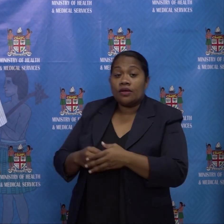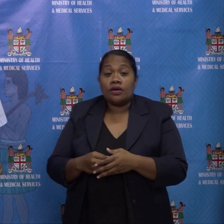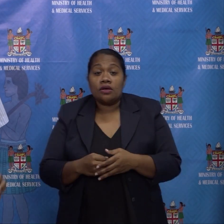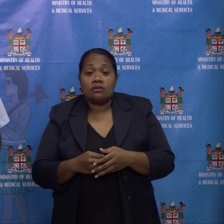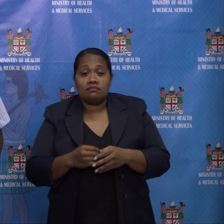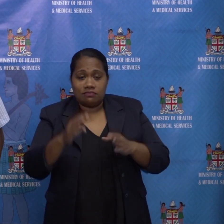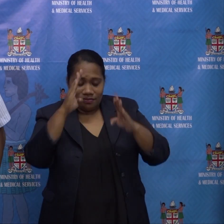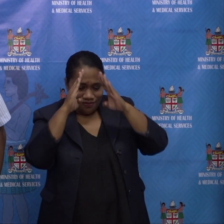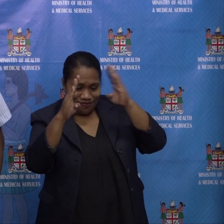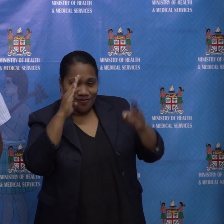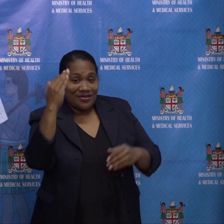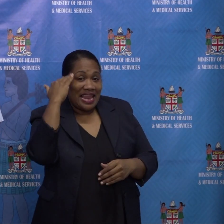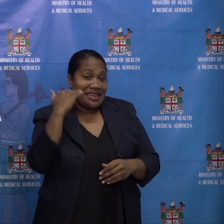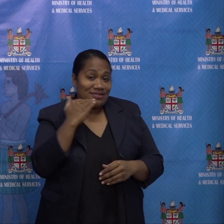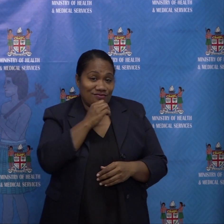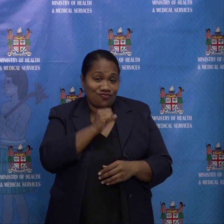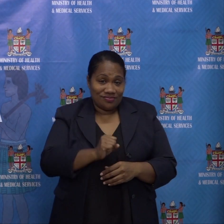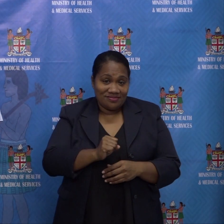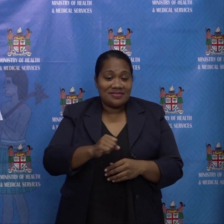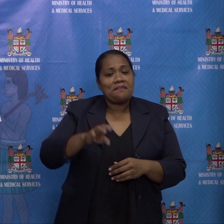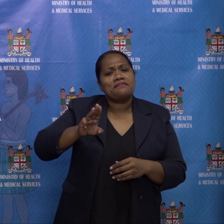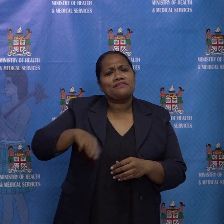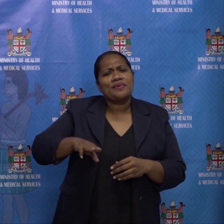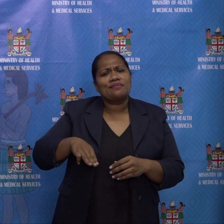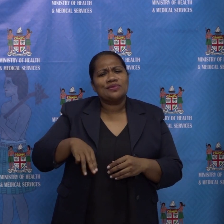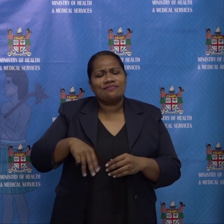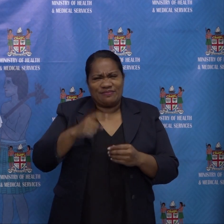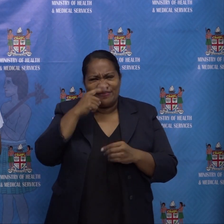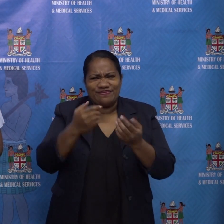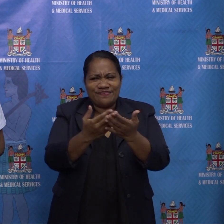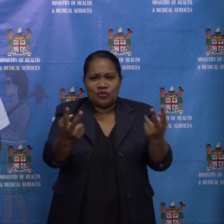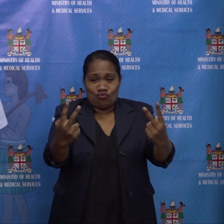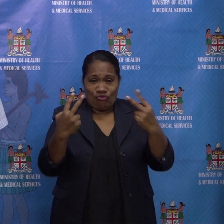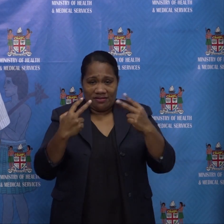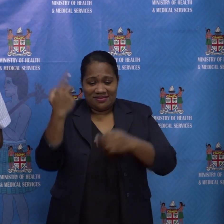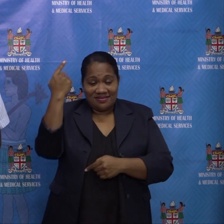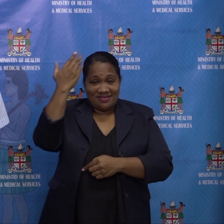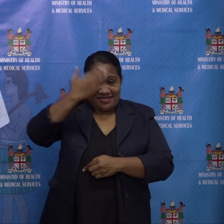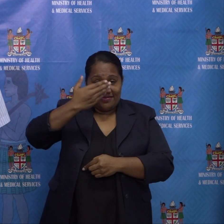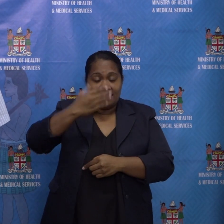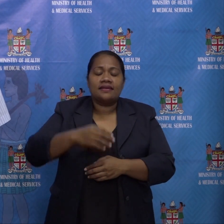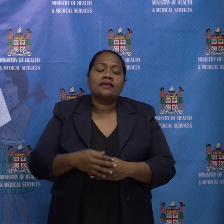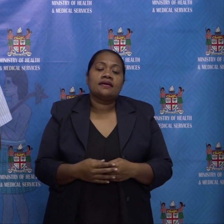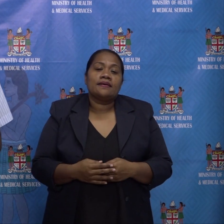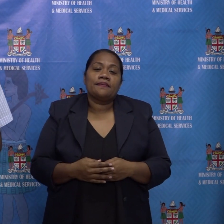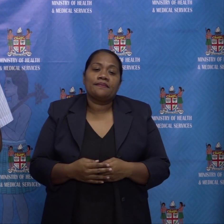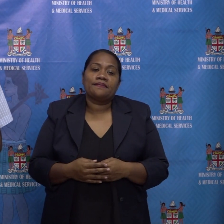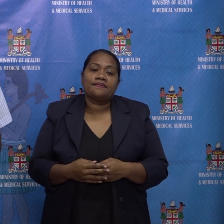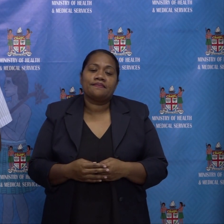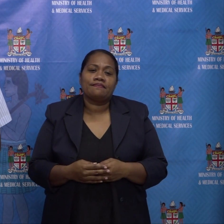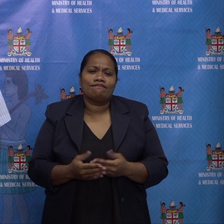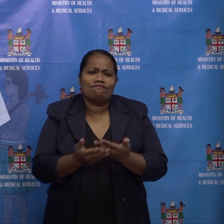Bulavanaka, ladies and gentlemen, and members of the public who are watching in this evening. So as you